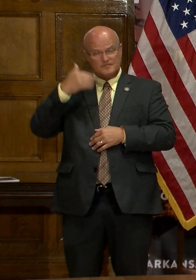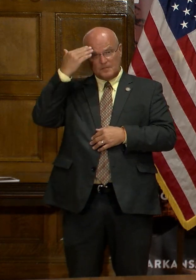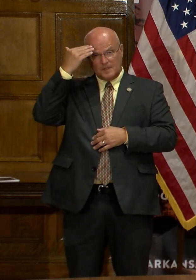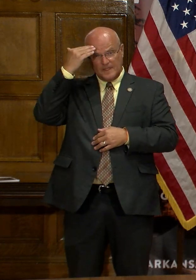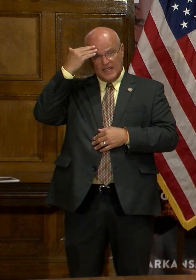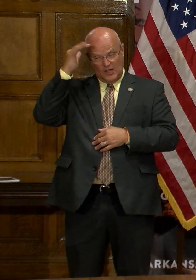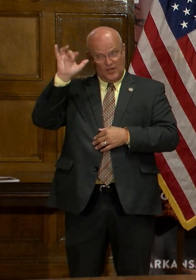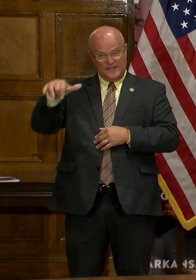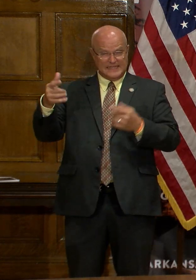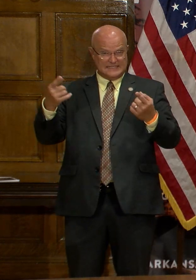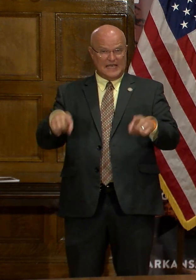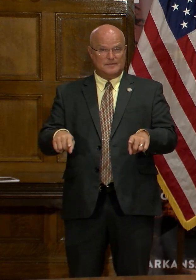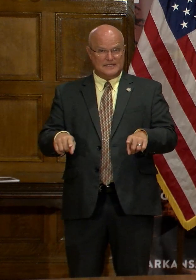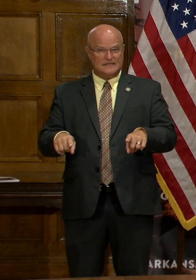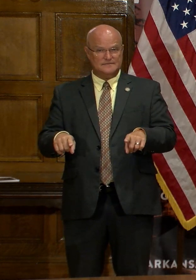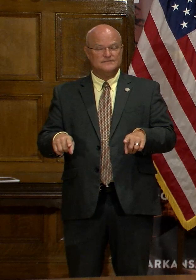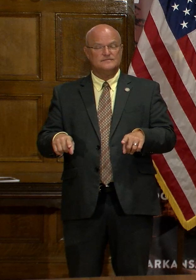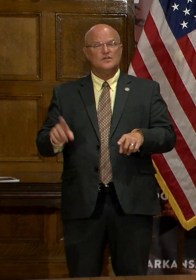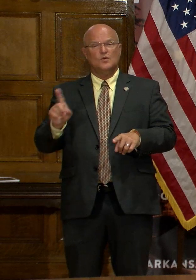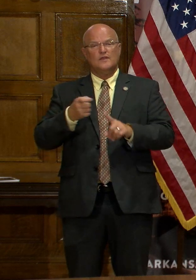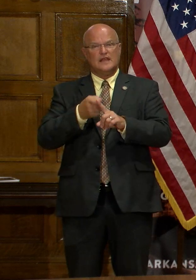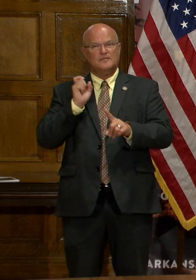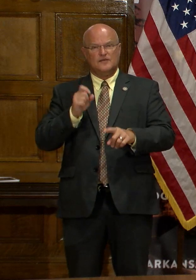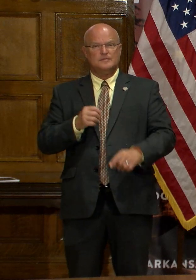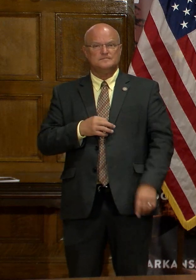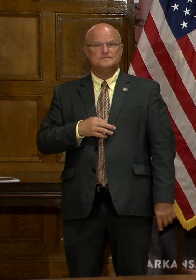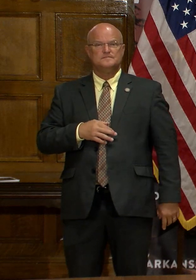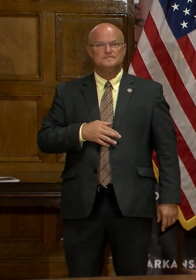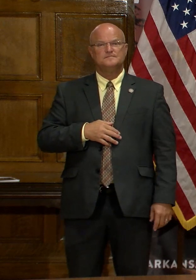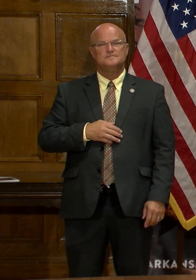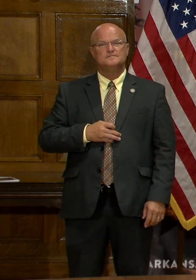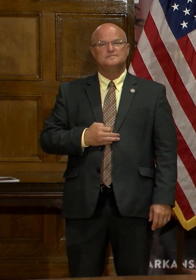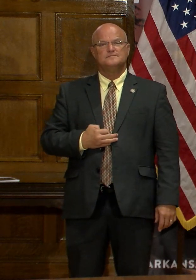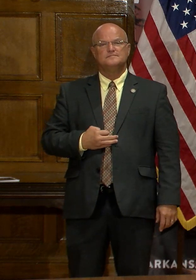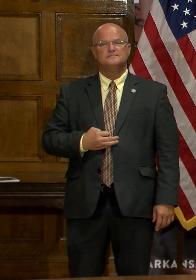that's a significant portion of those anyway.